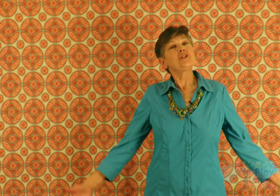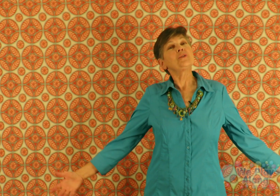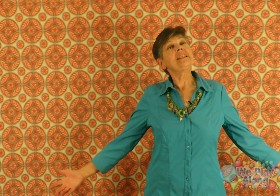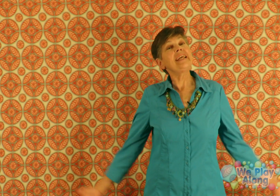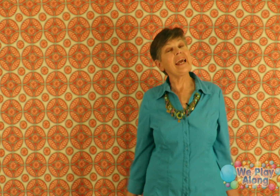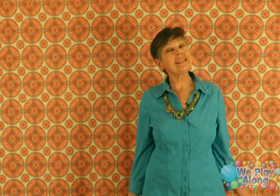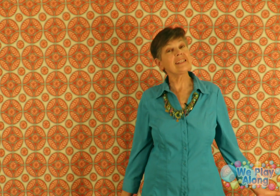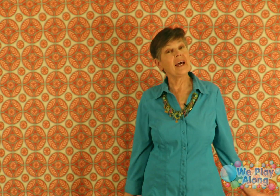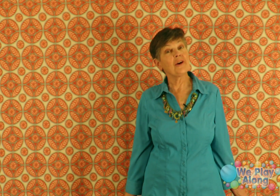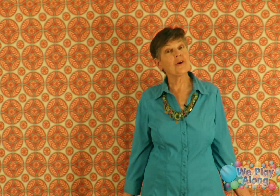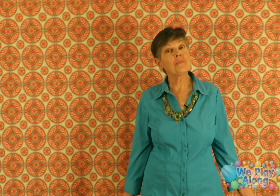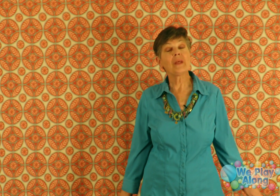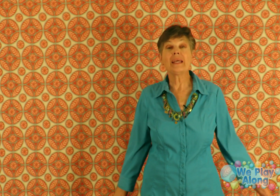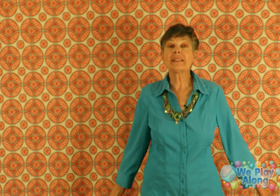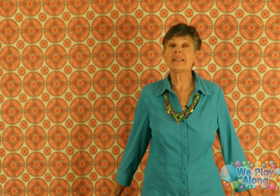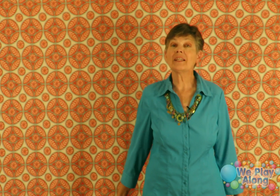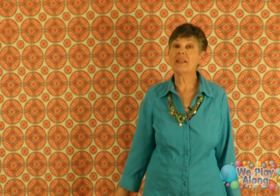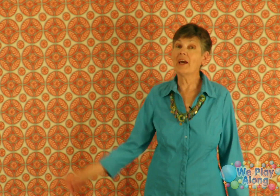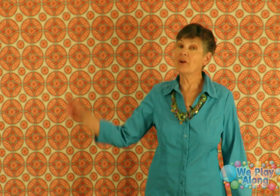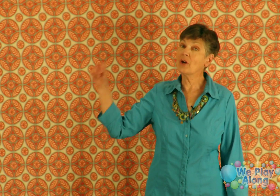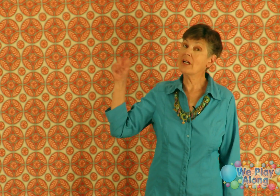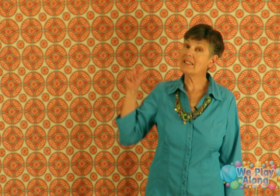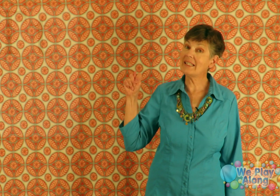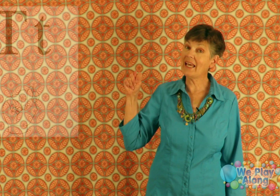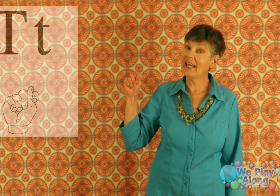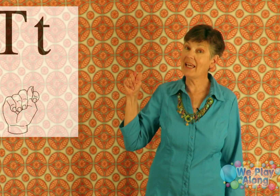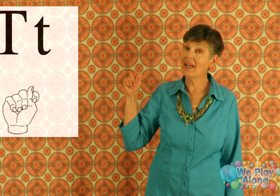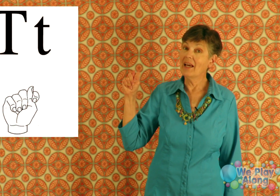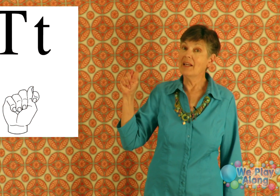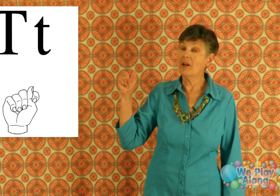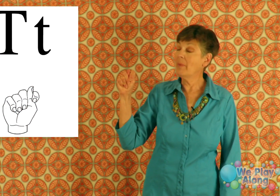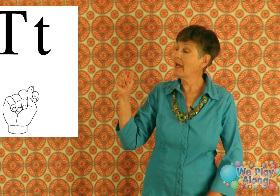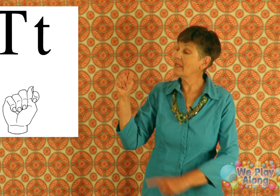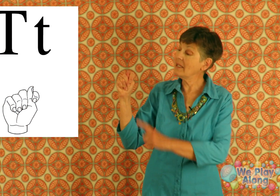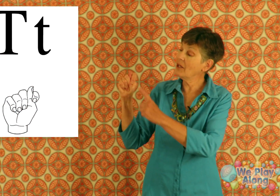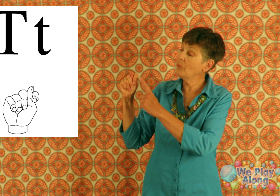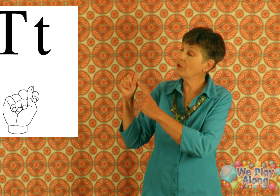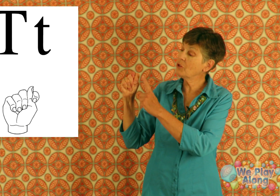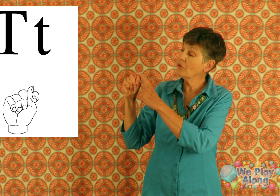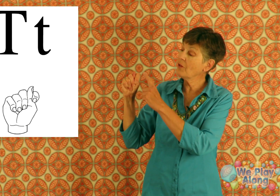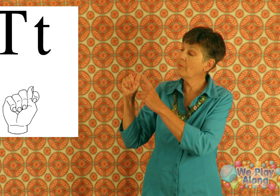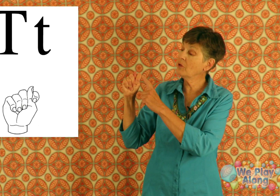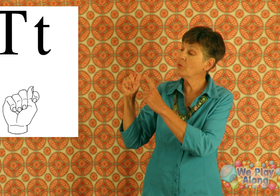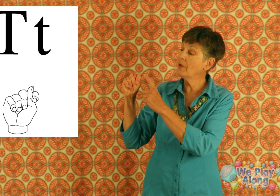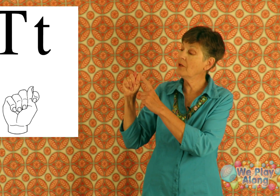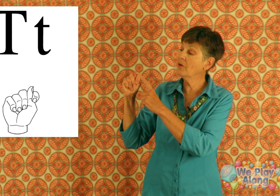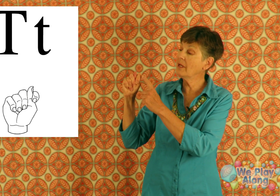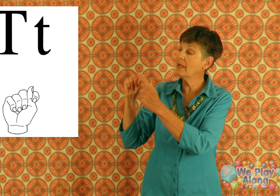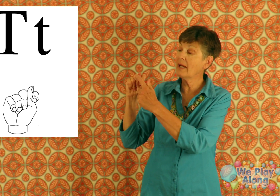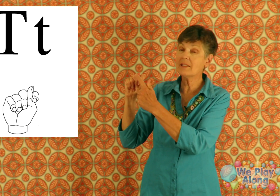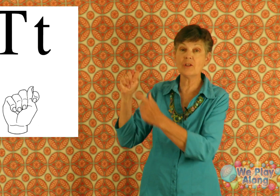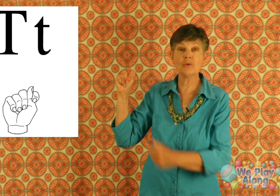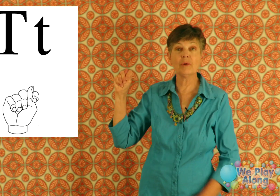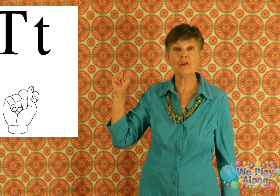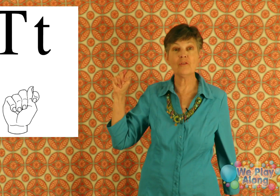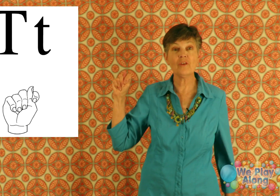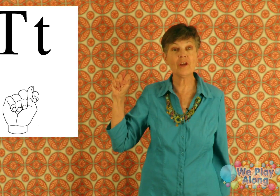So today's letter is the letter T. Now to make a T, you put your thumb between your index and your middle